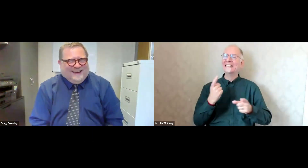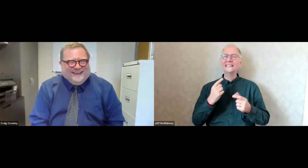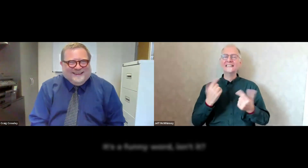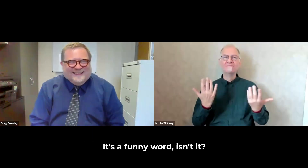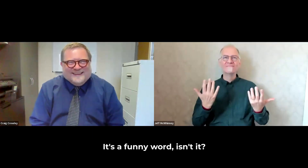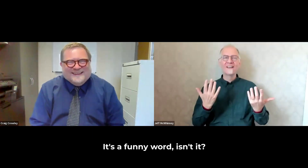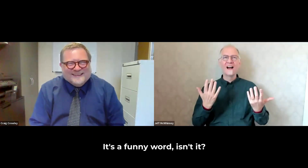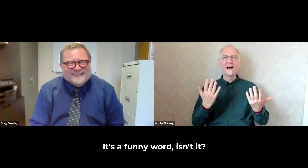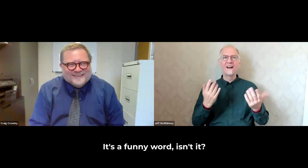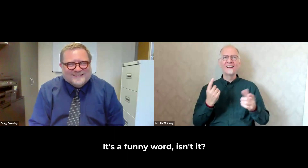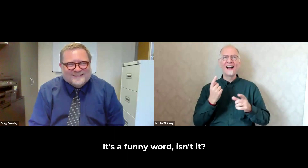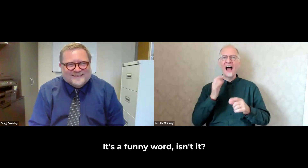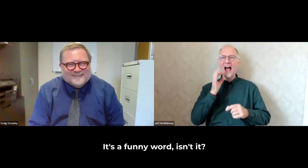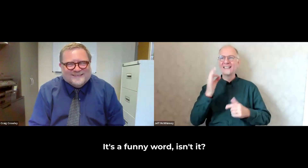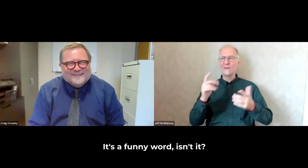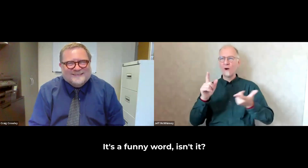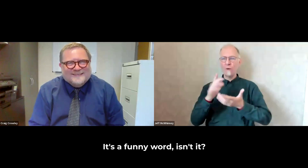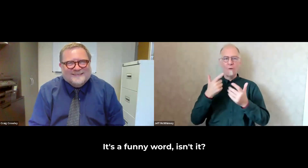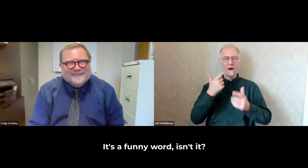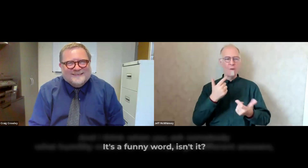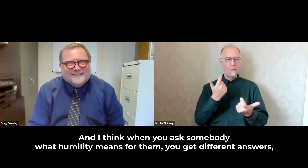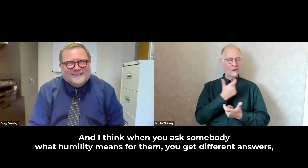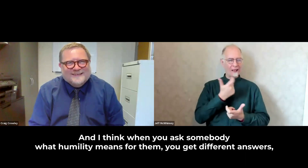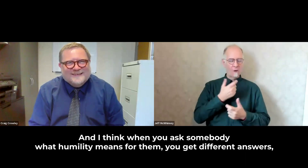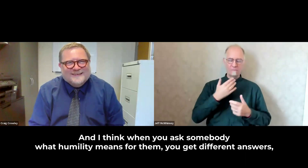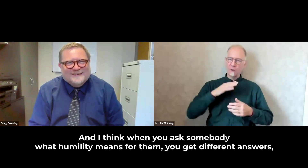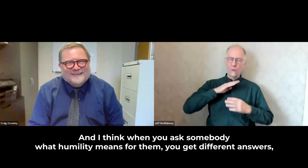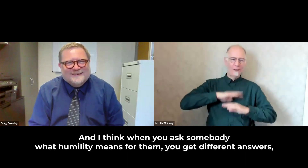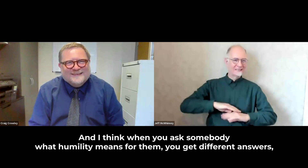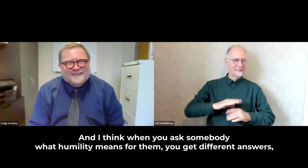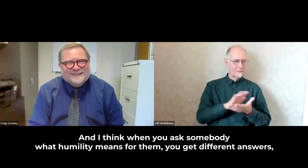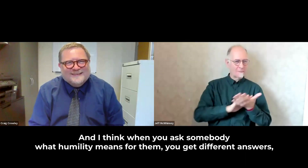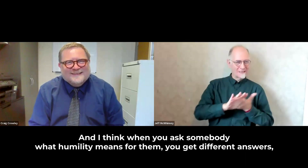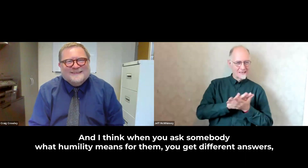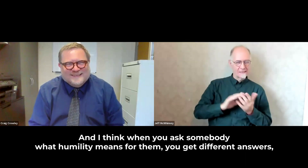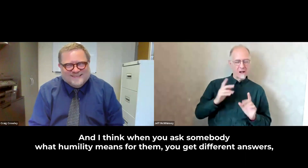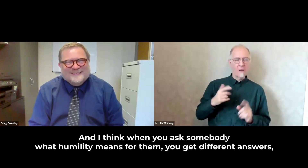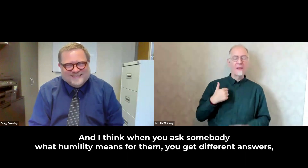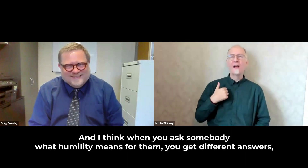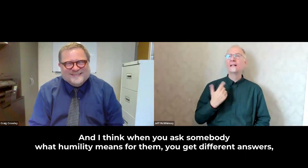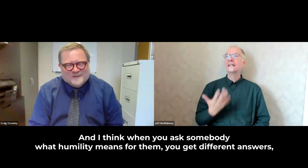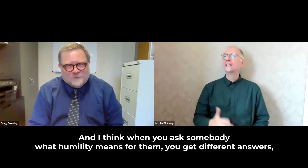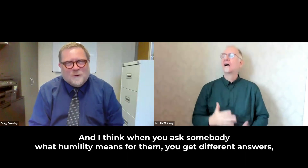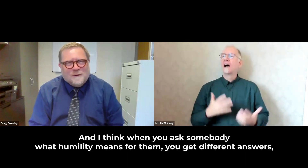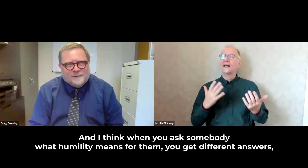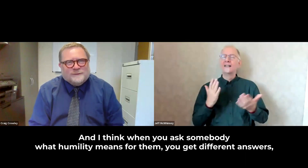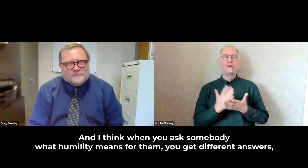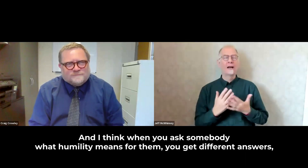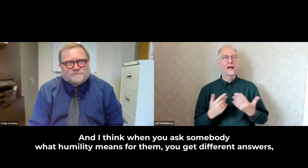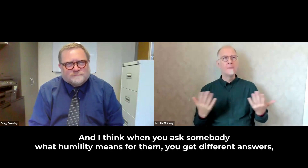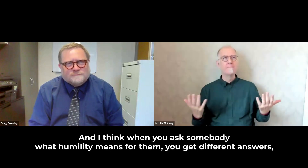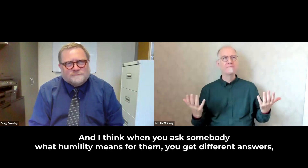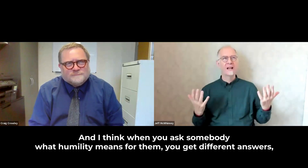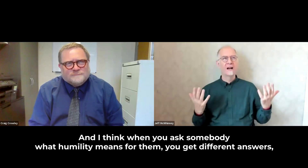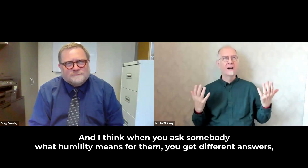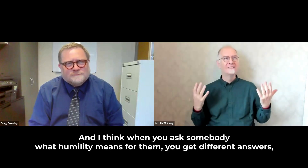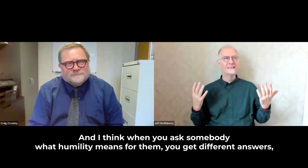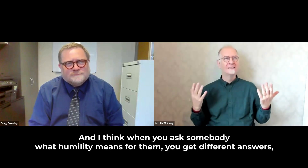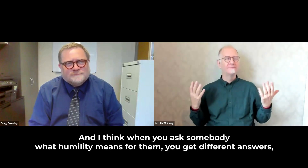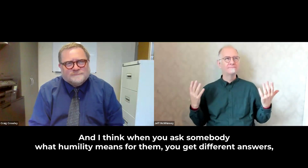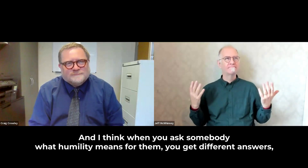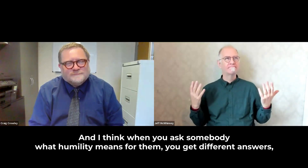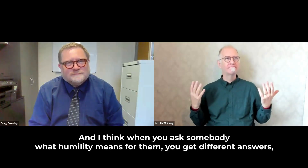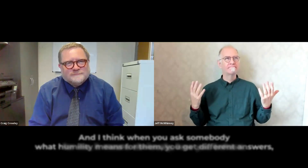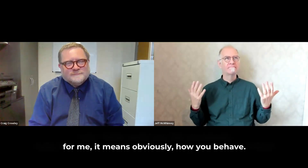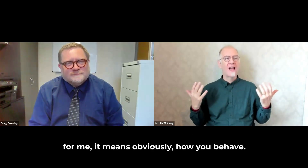mean, it's a funny word, isn't it? And I think when you ask somebody what humility means for them, you